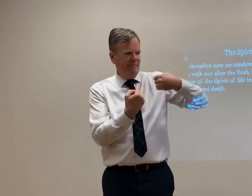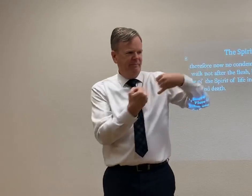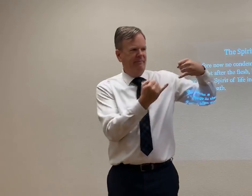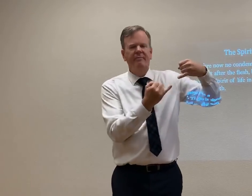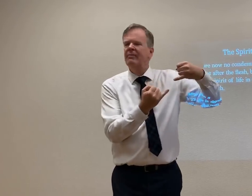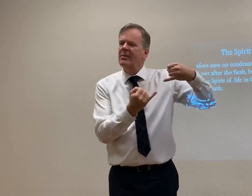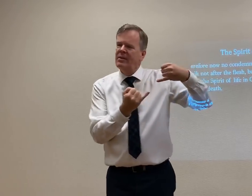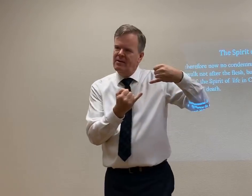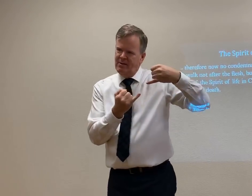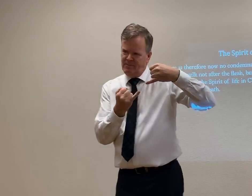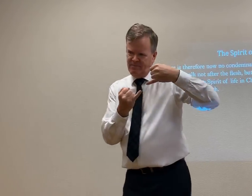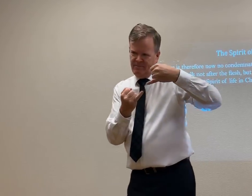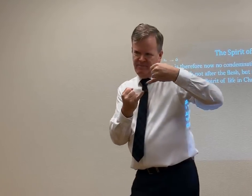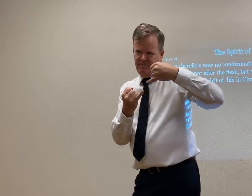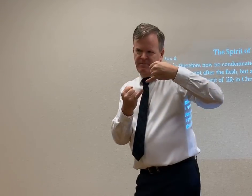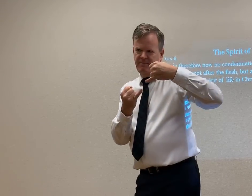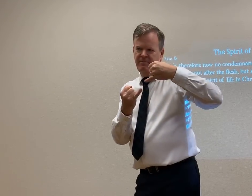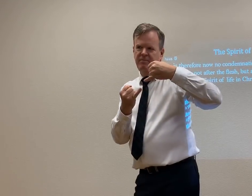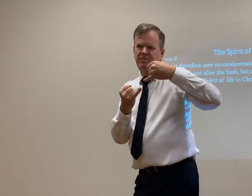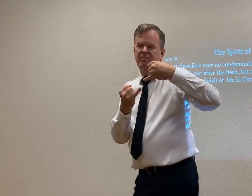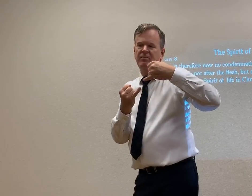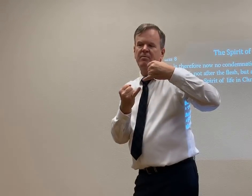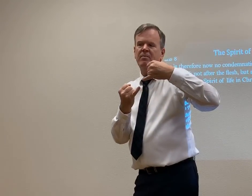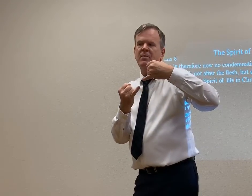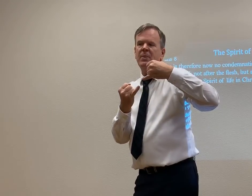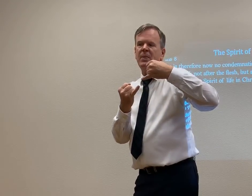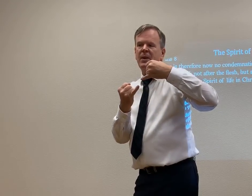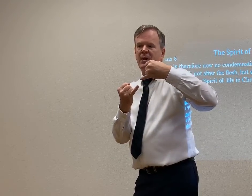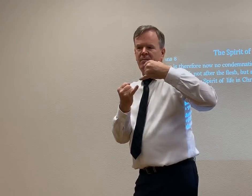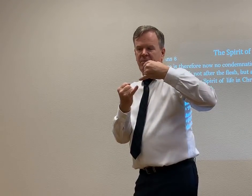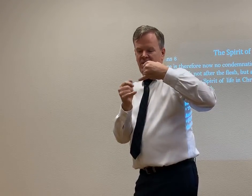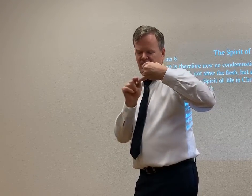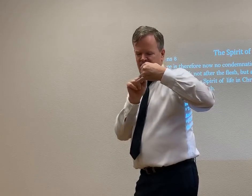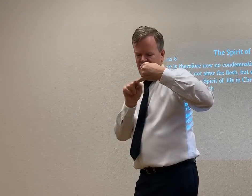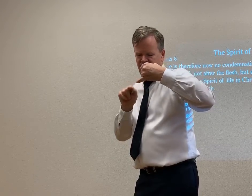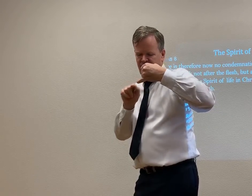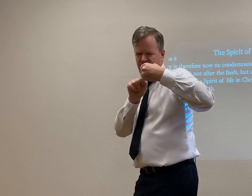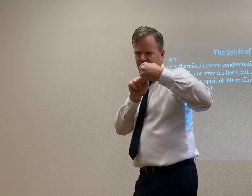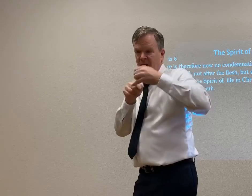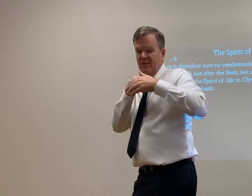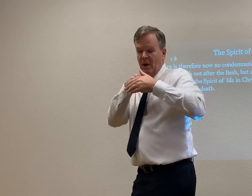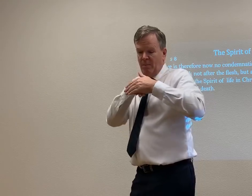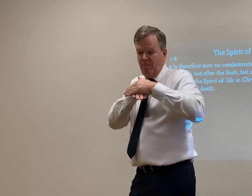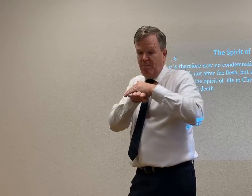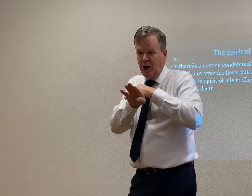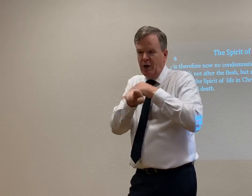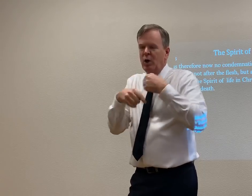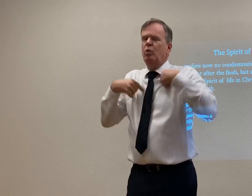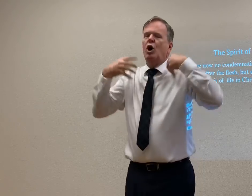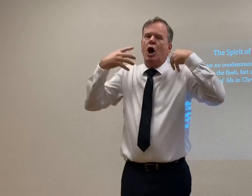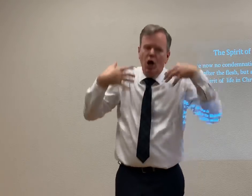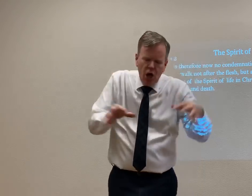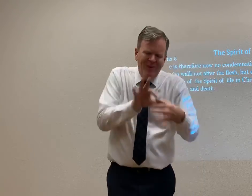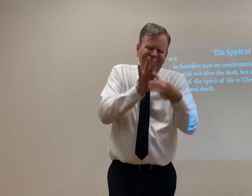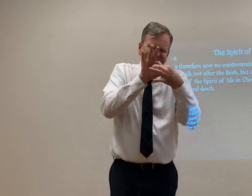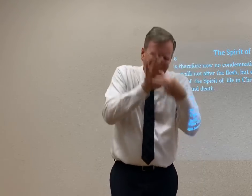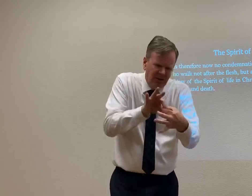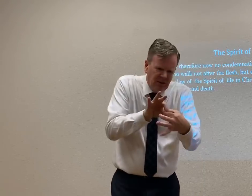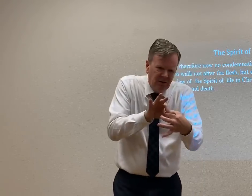going to fly anywhere. I mean, it'll go somewhere, but it's limited in how far it can go because it's tied down to the ground. In that